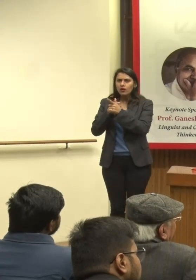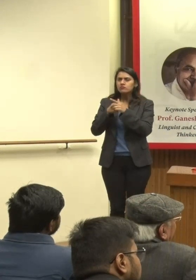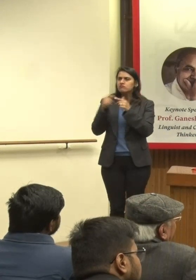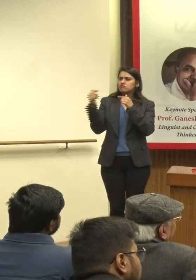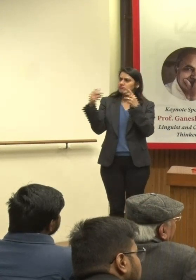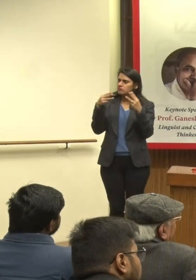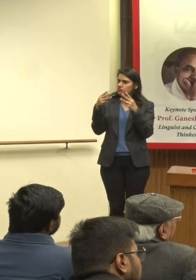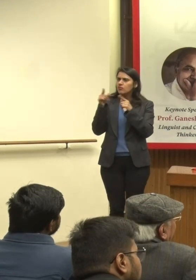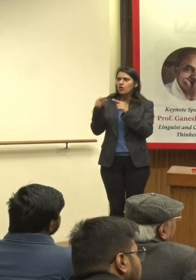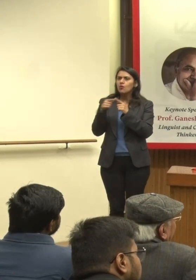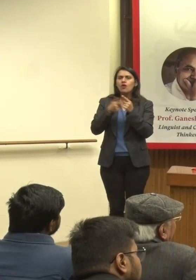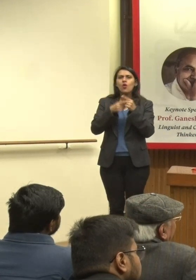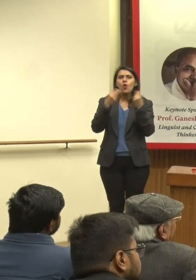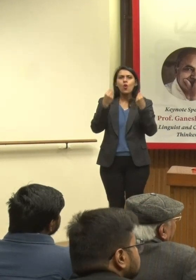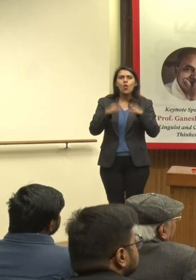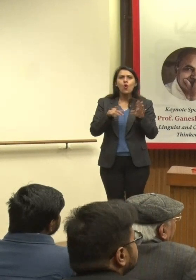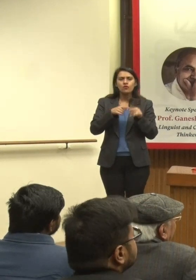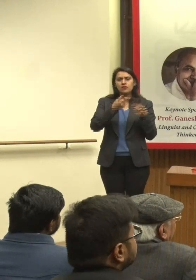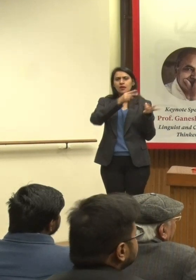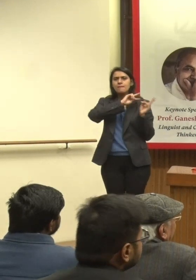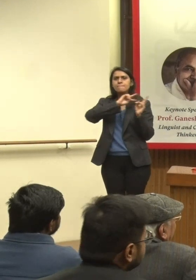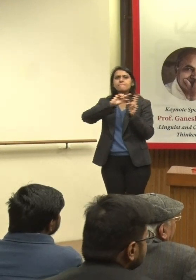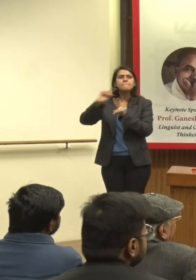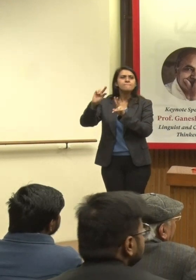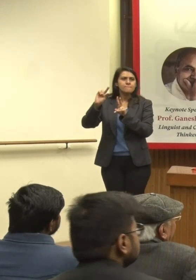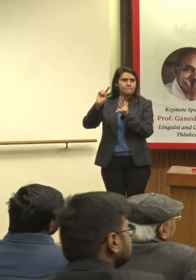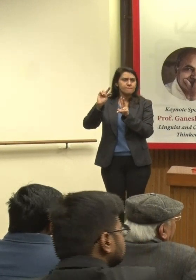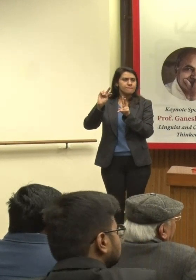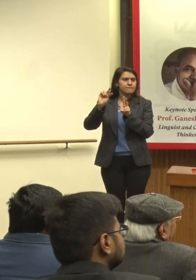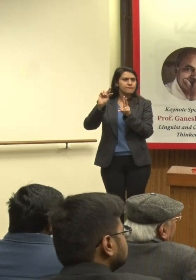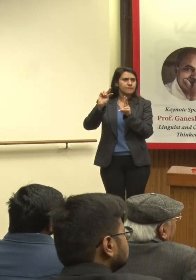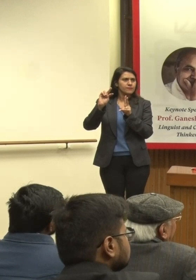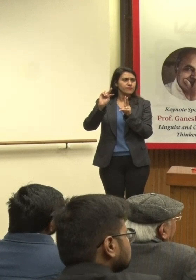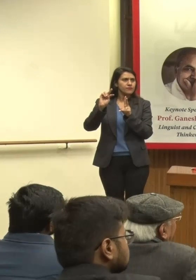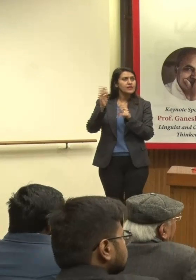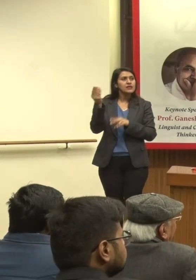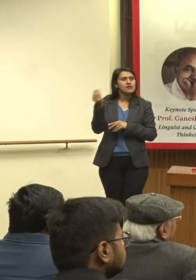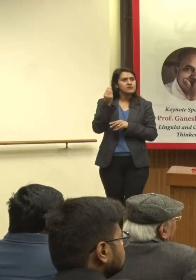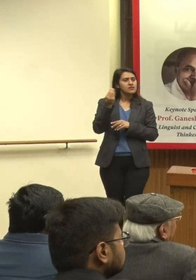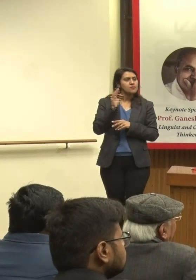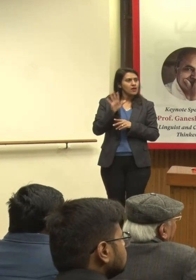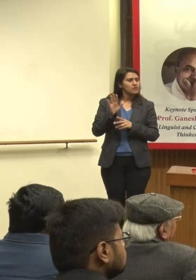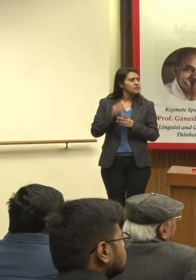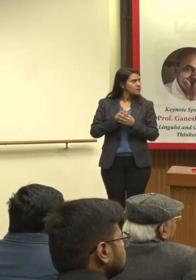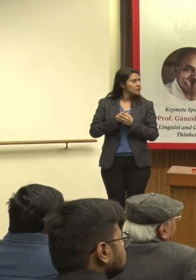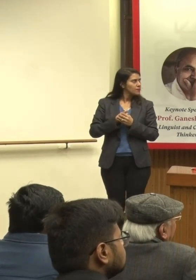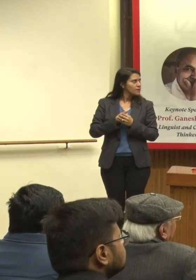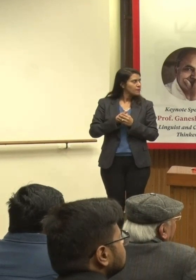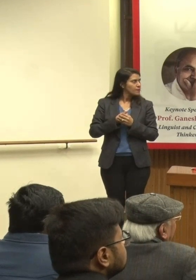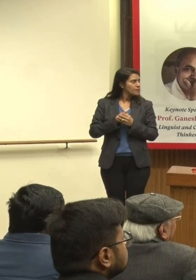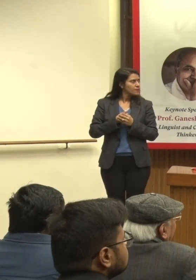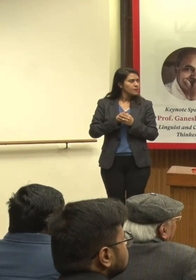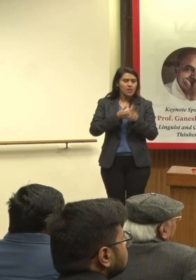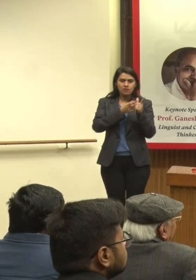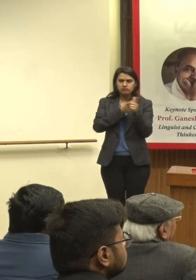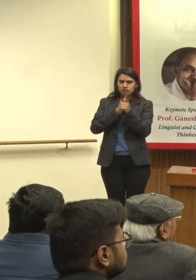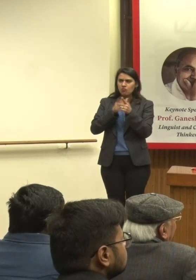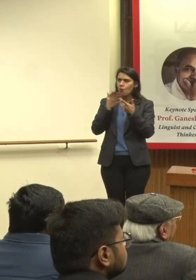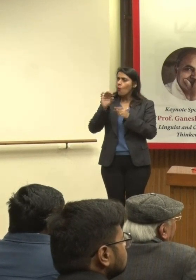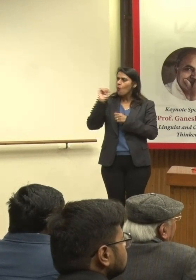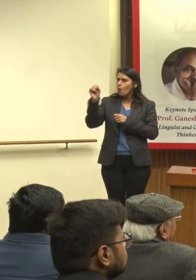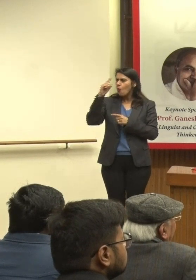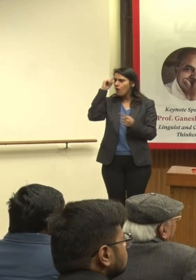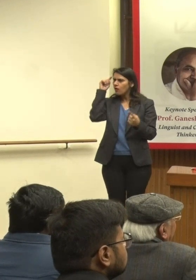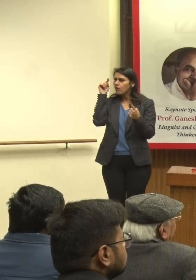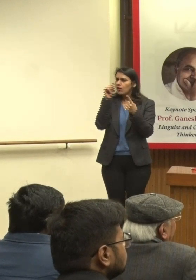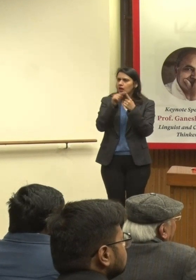defeated princes were footloose going around, and some of them had arms. And it was the mission of the British